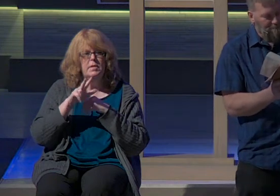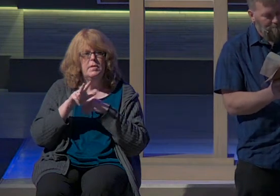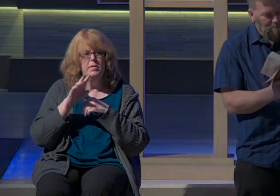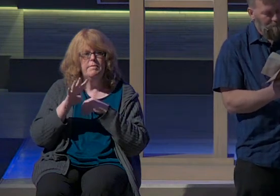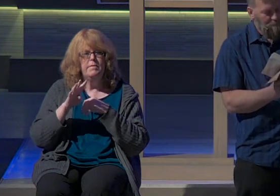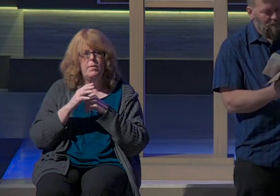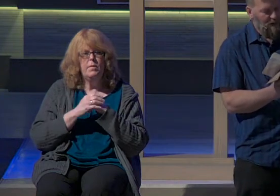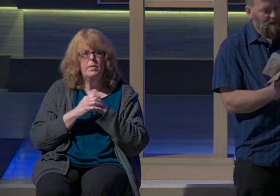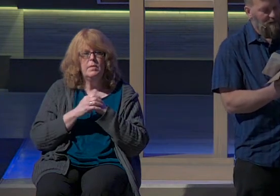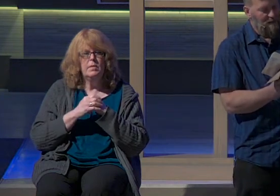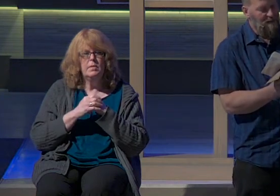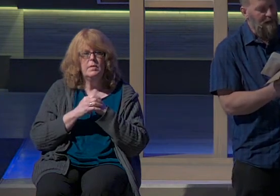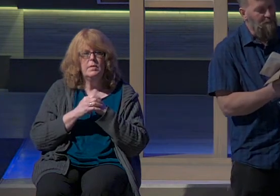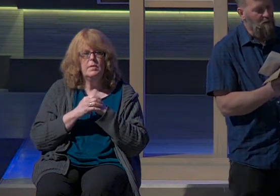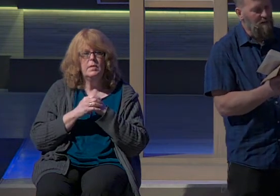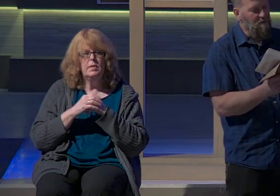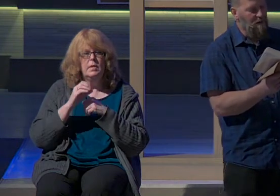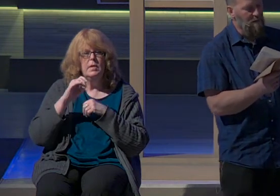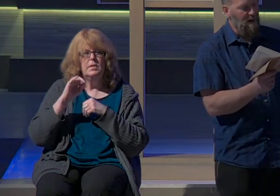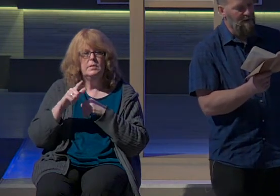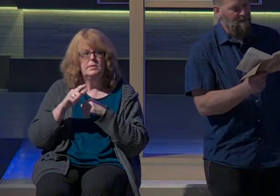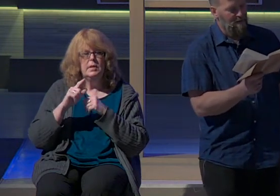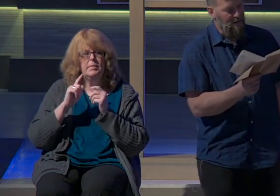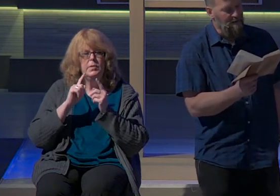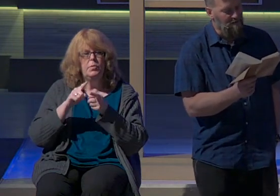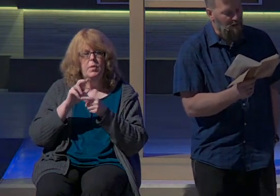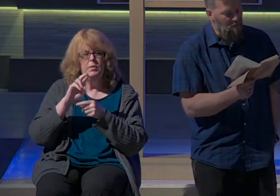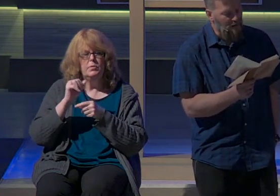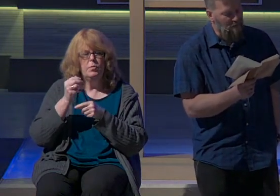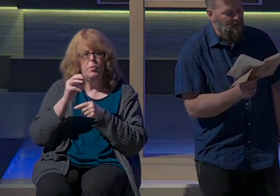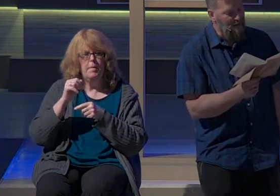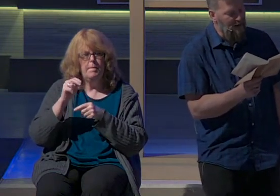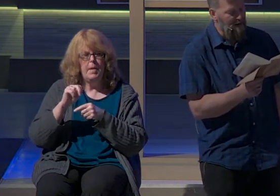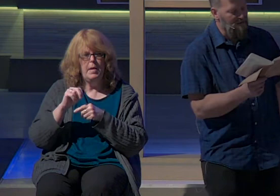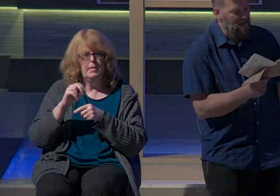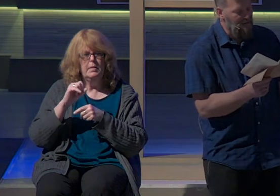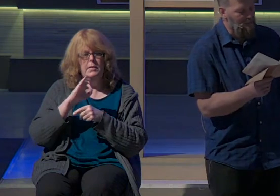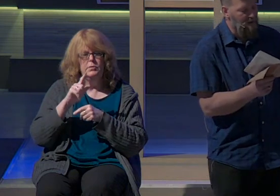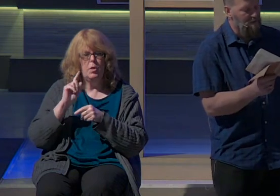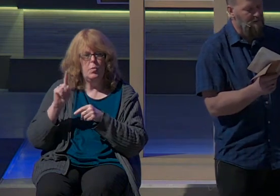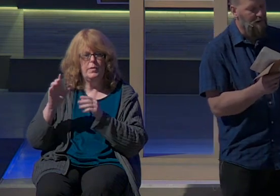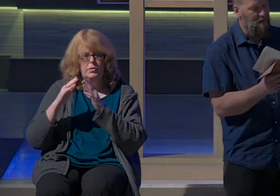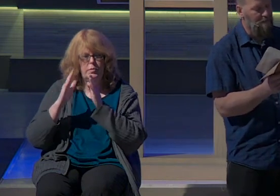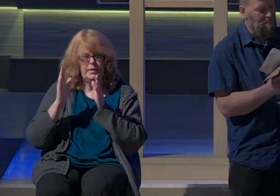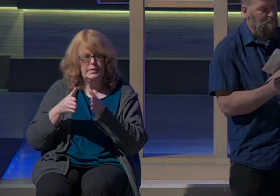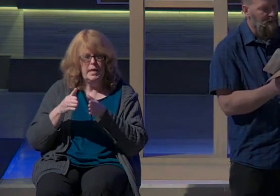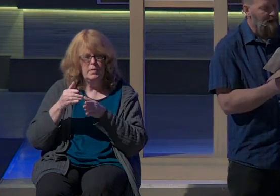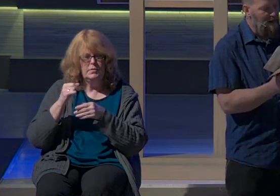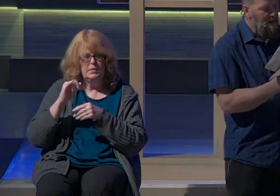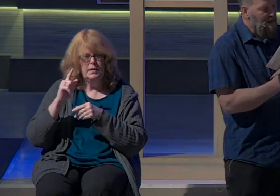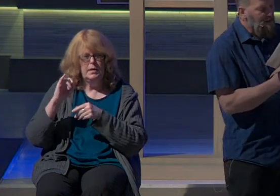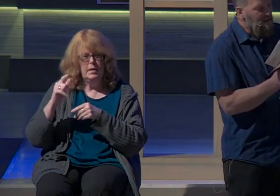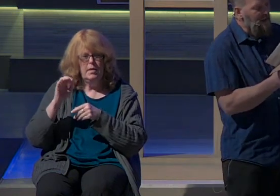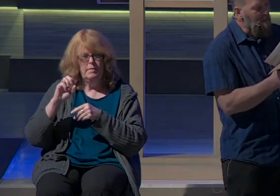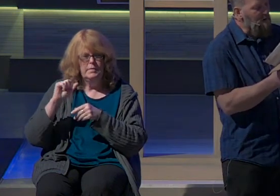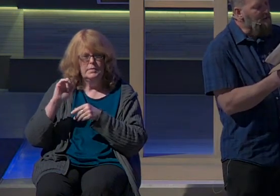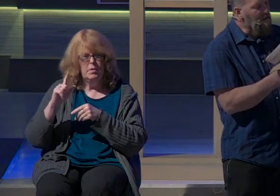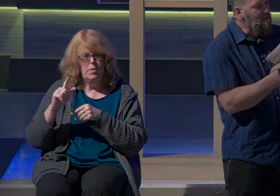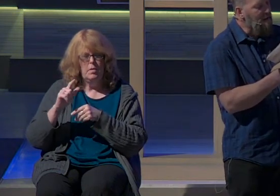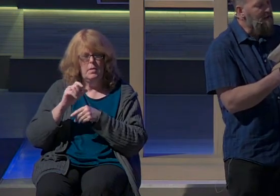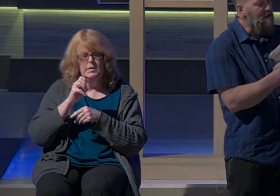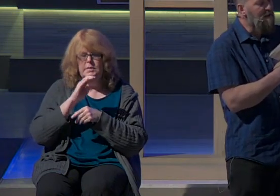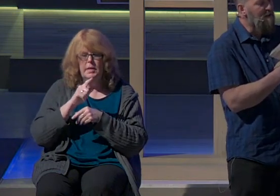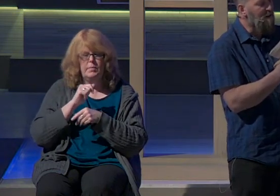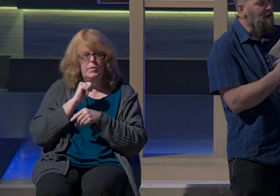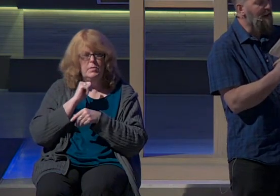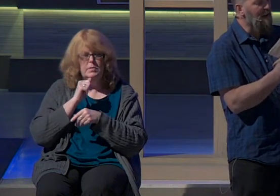34. Samuel went to Ramah, and Saul went up to his house at Gibeah of Saul. Samuel did